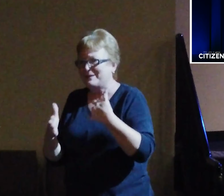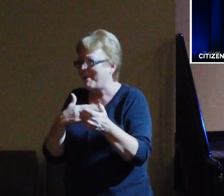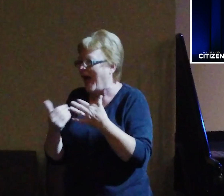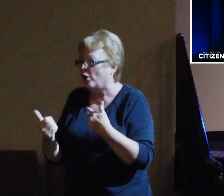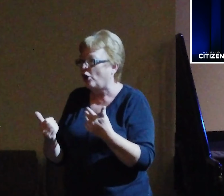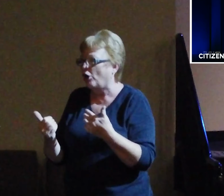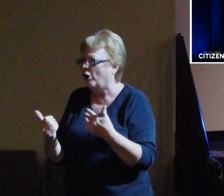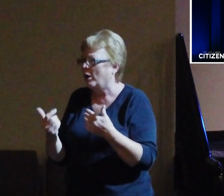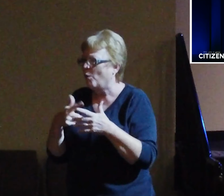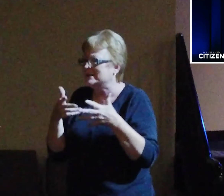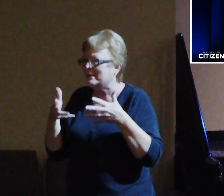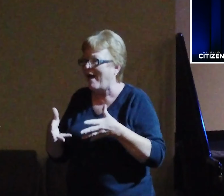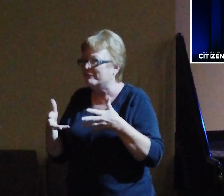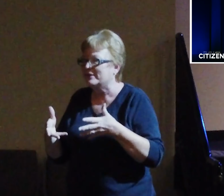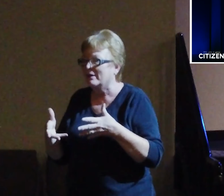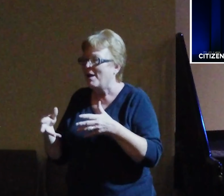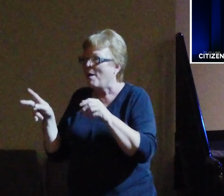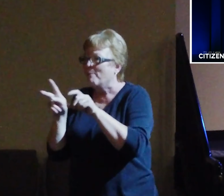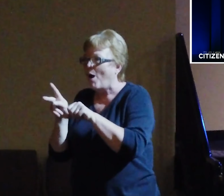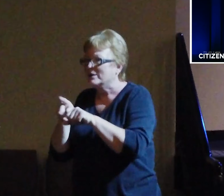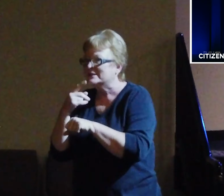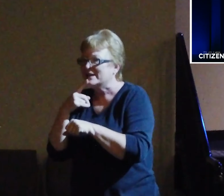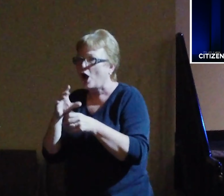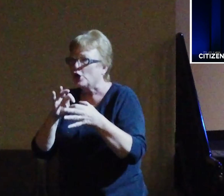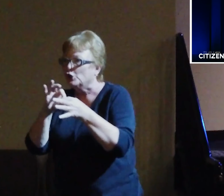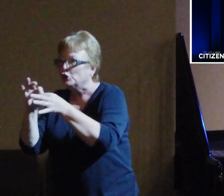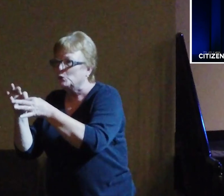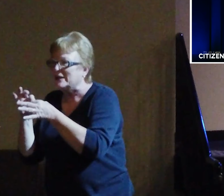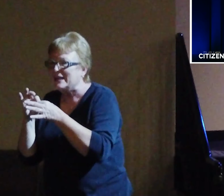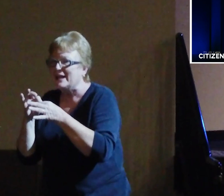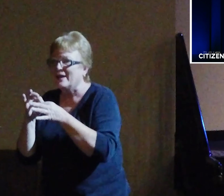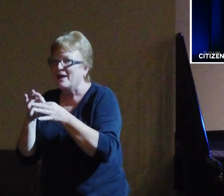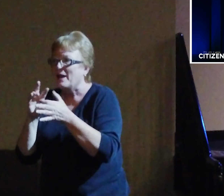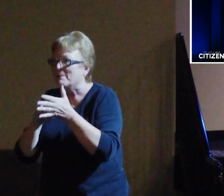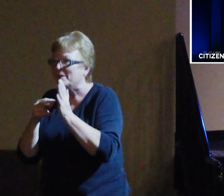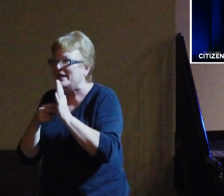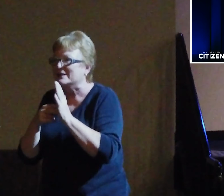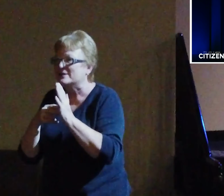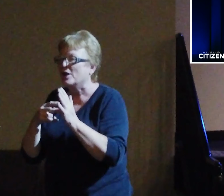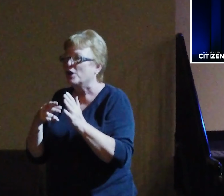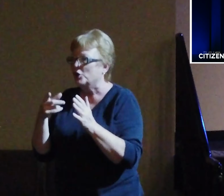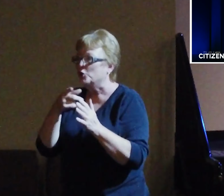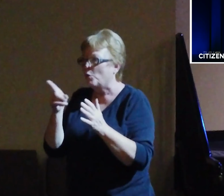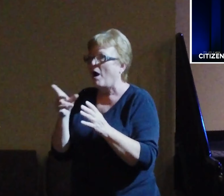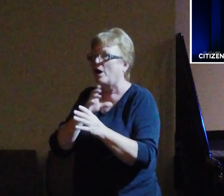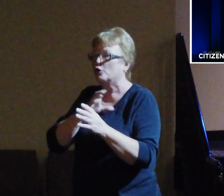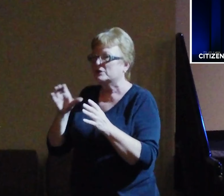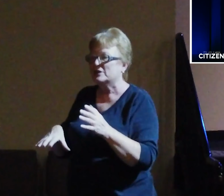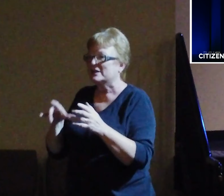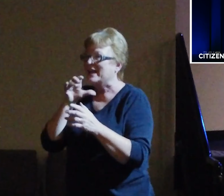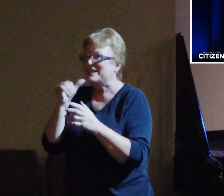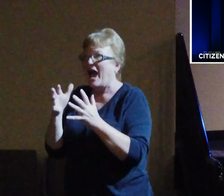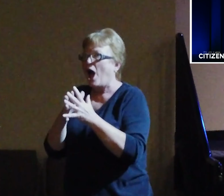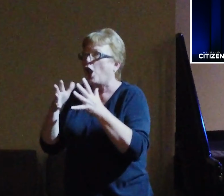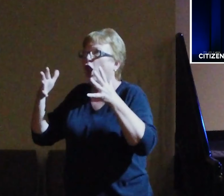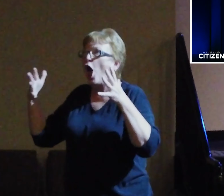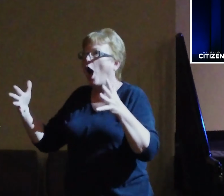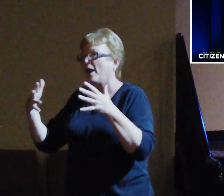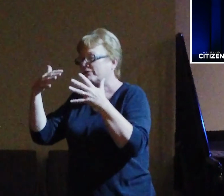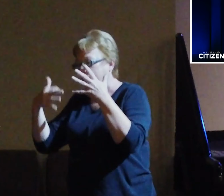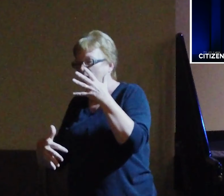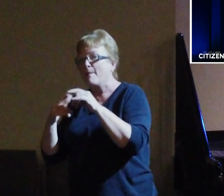So what's left? Well, Paul identifies this unity for us here, and this is not some mile-wide, inch-deep unity that so many people